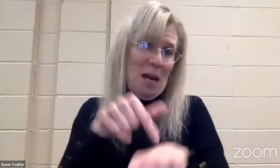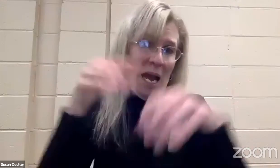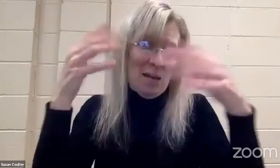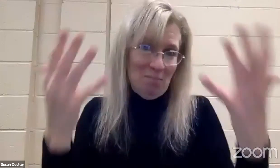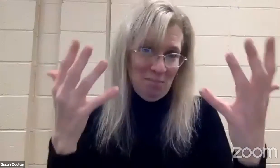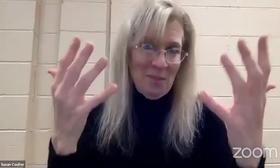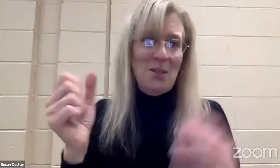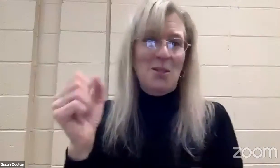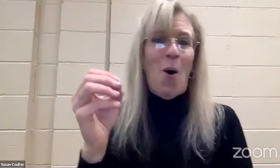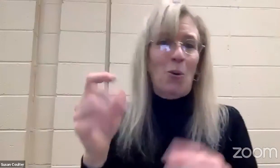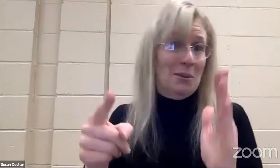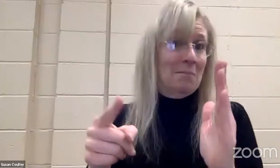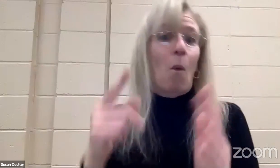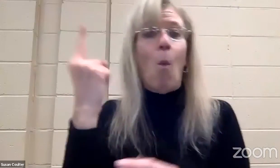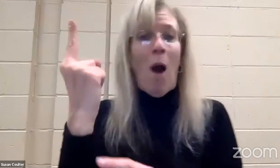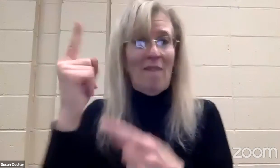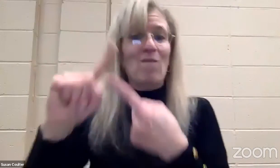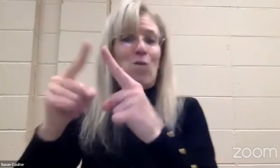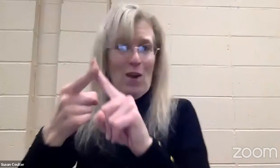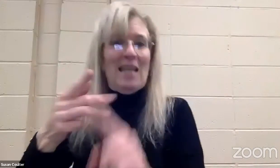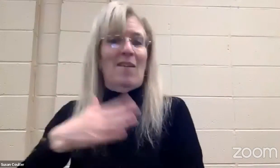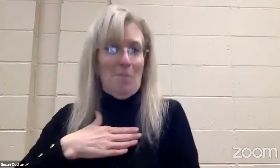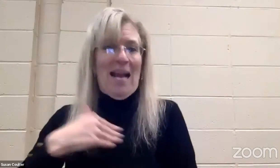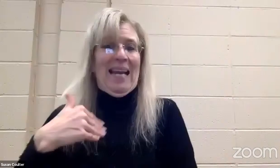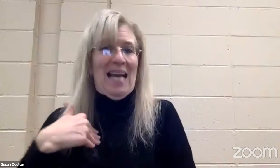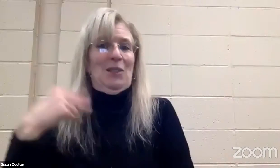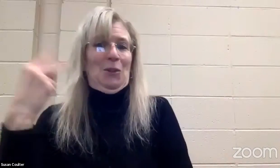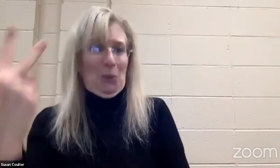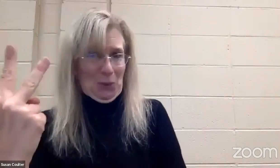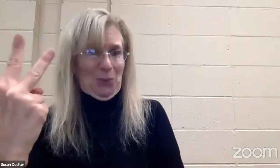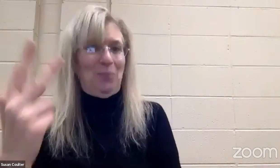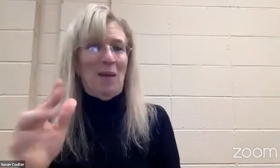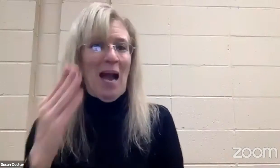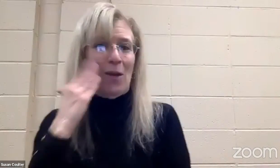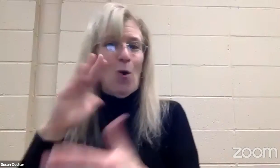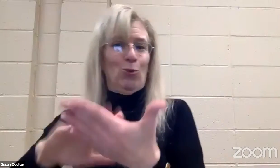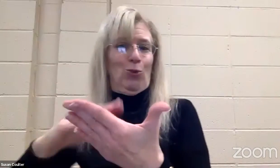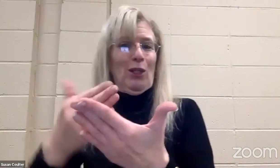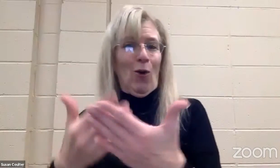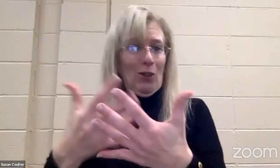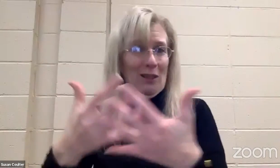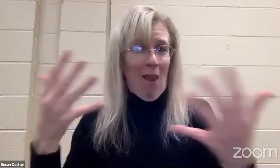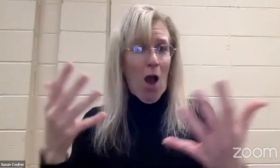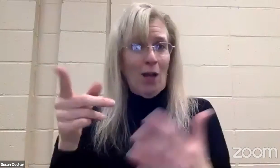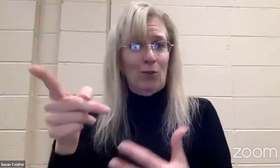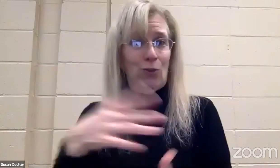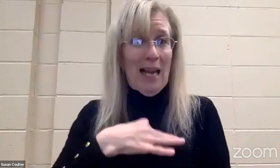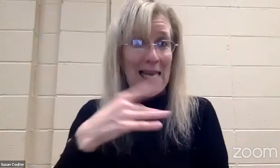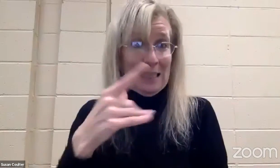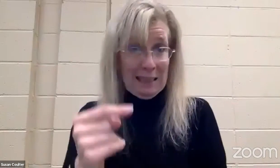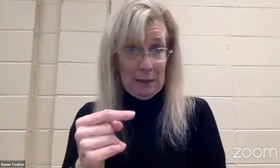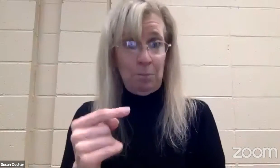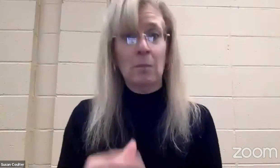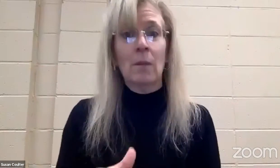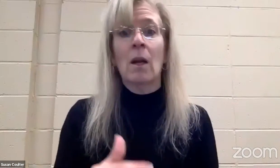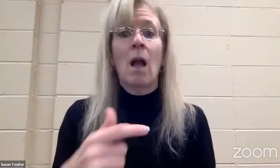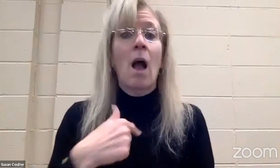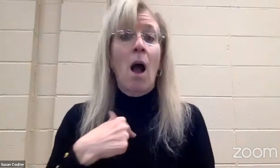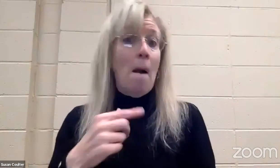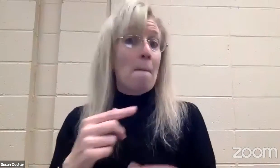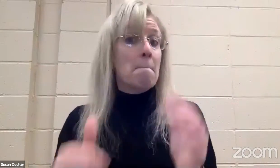same time. So one friend of mine has two. I know she cooks a lot. She likes it.